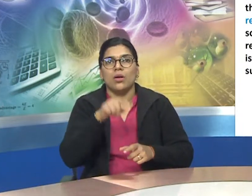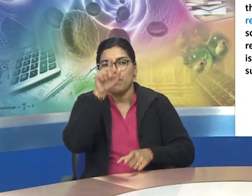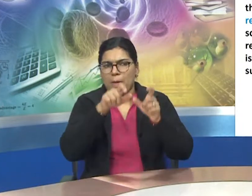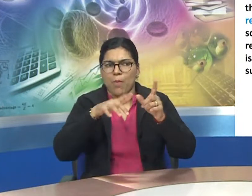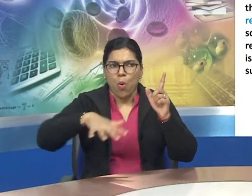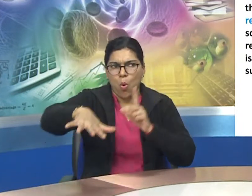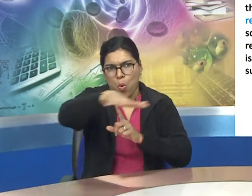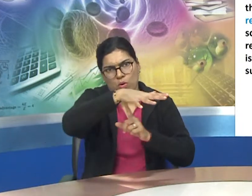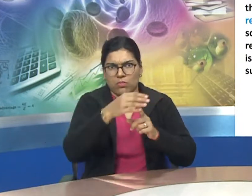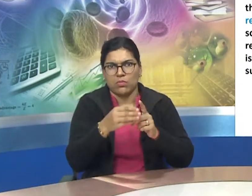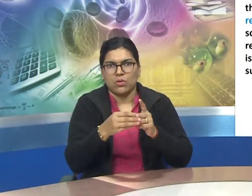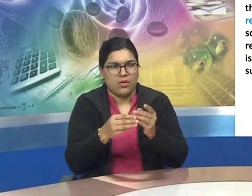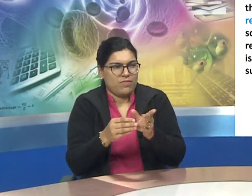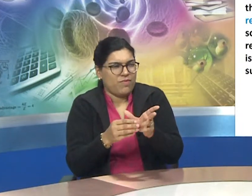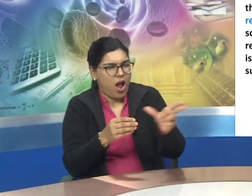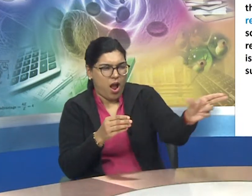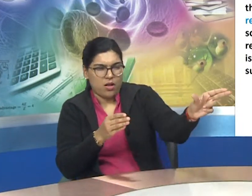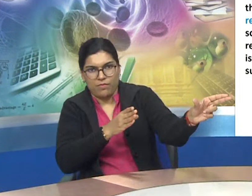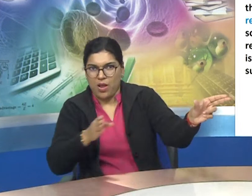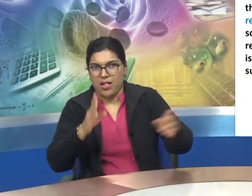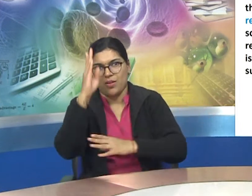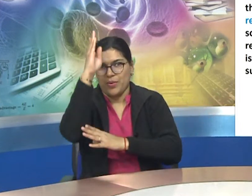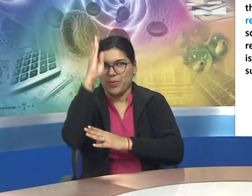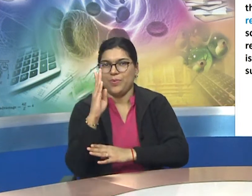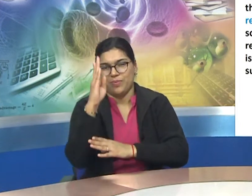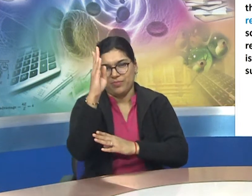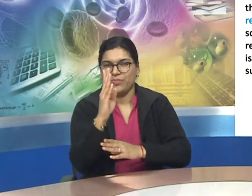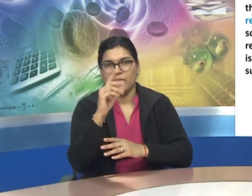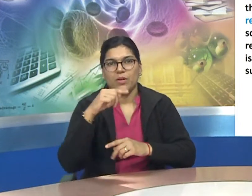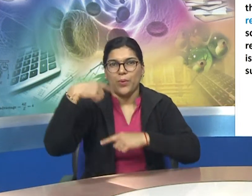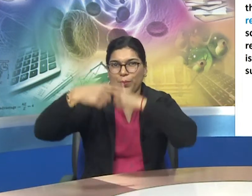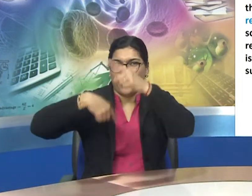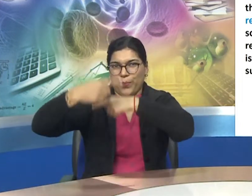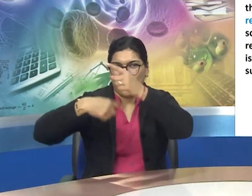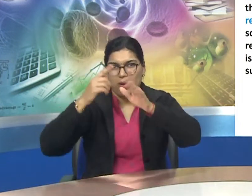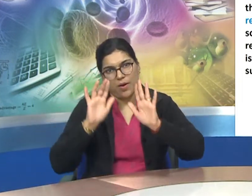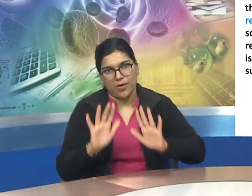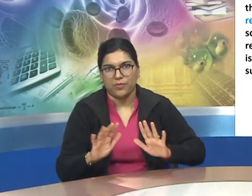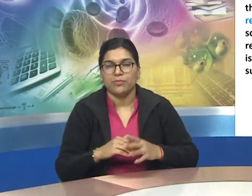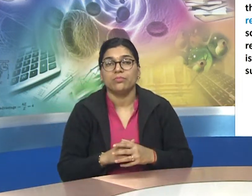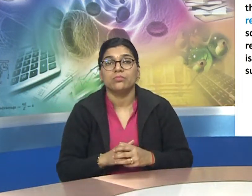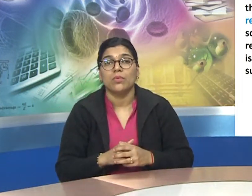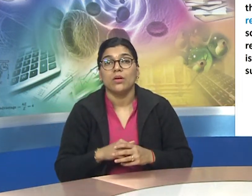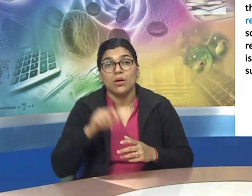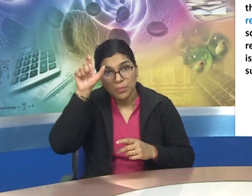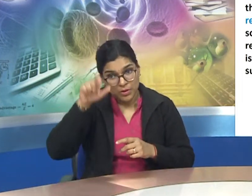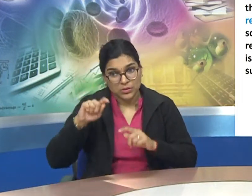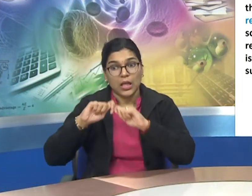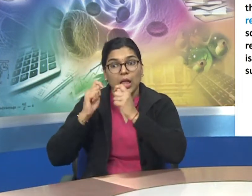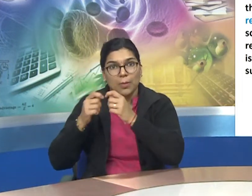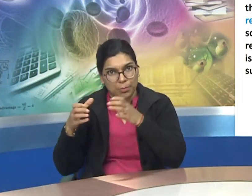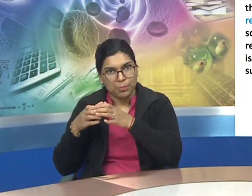If we talk about the West, in the West, surveys have consistently